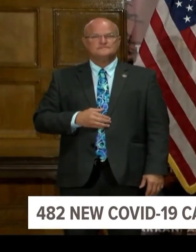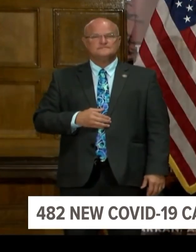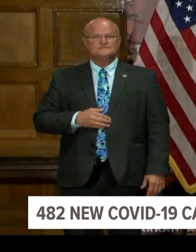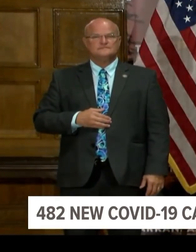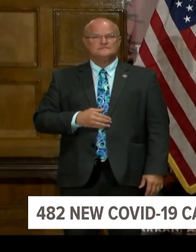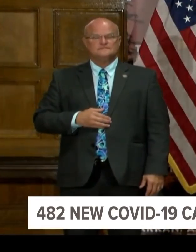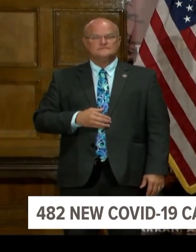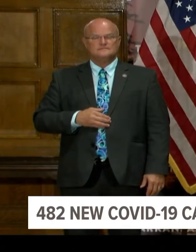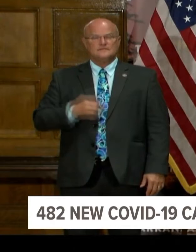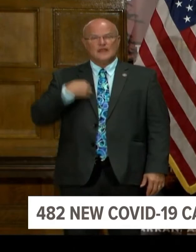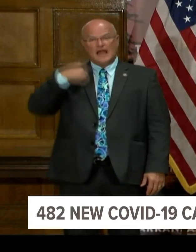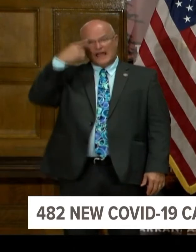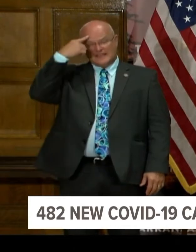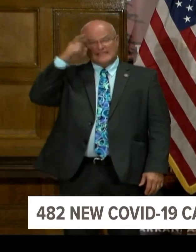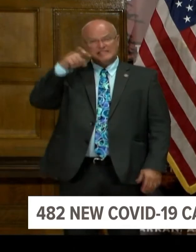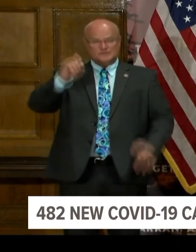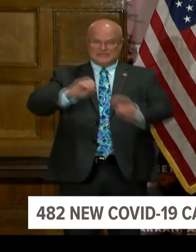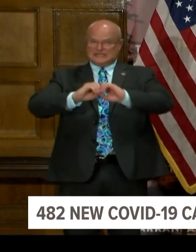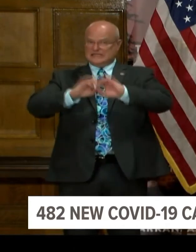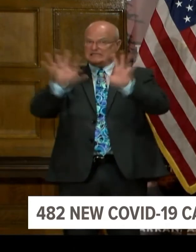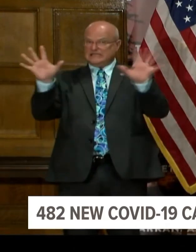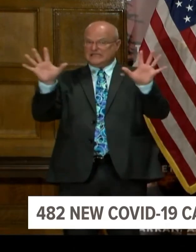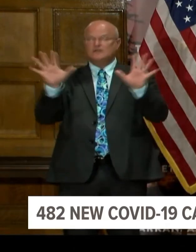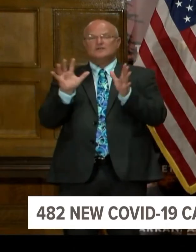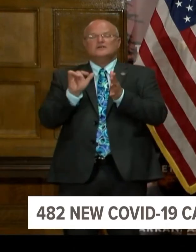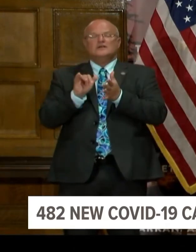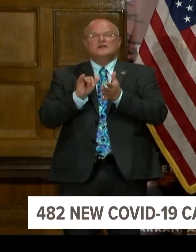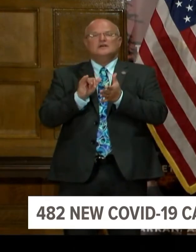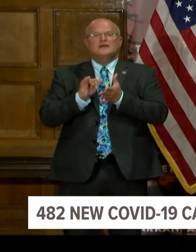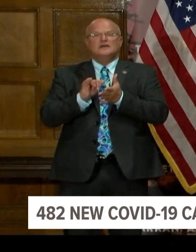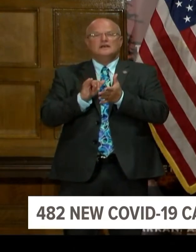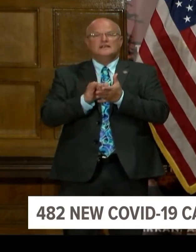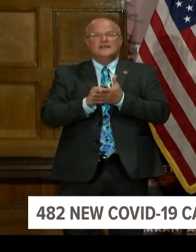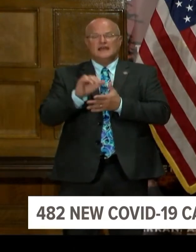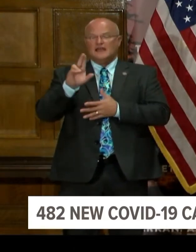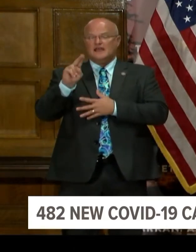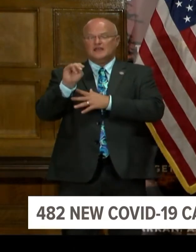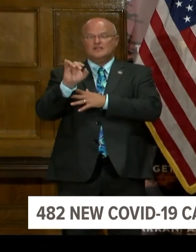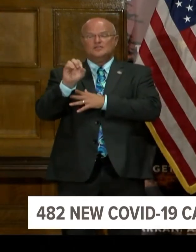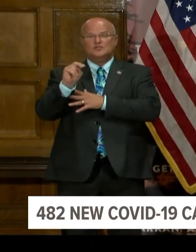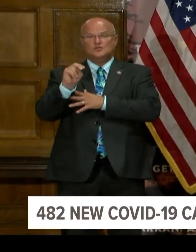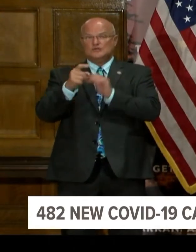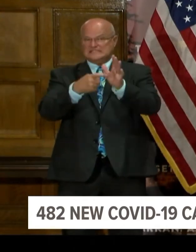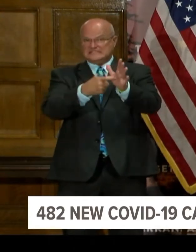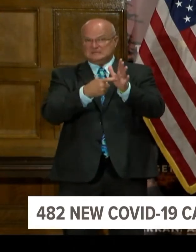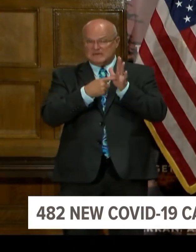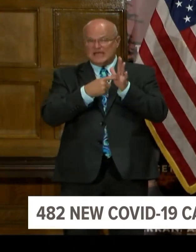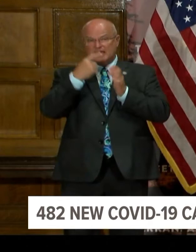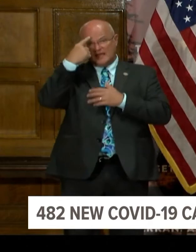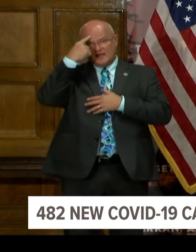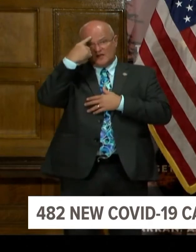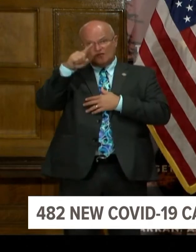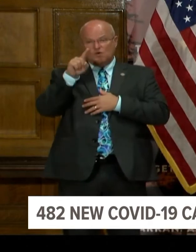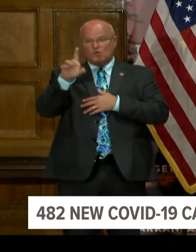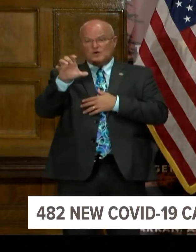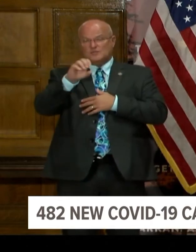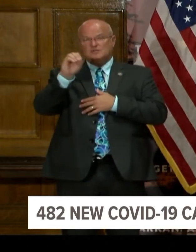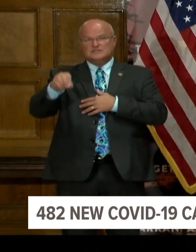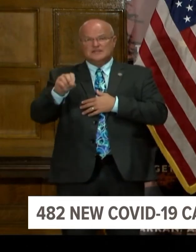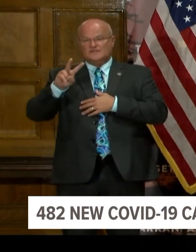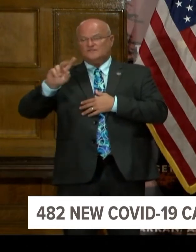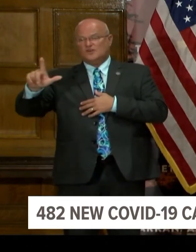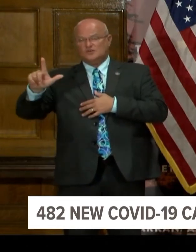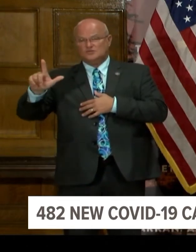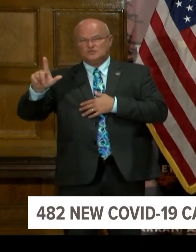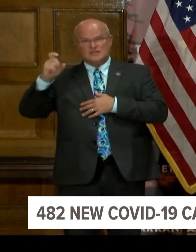I think it needs to be very clear that the union's demands for 100% virtual,